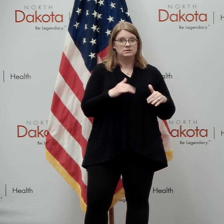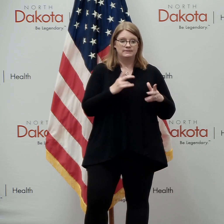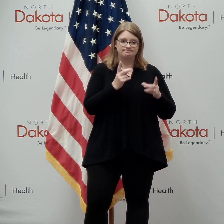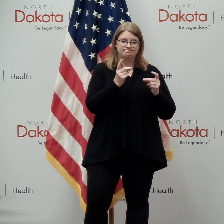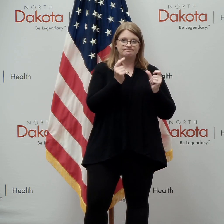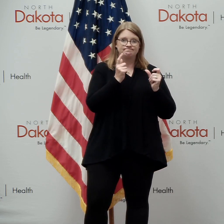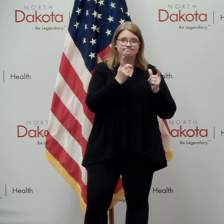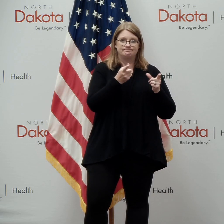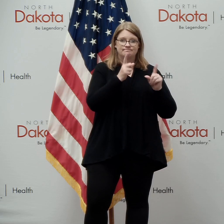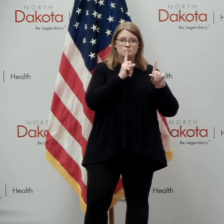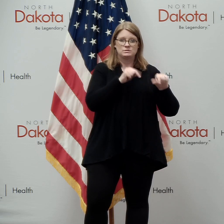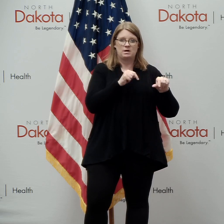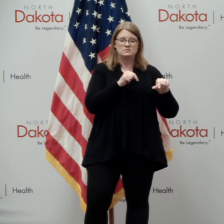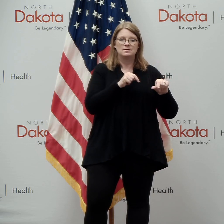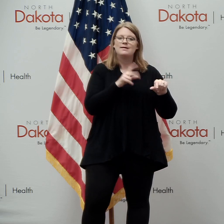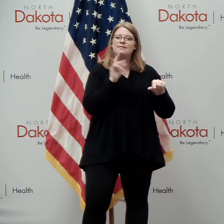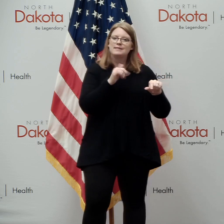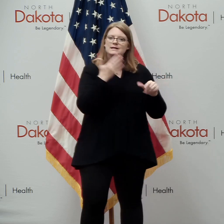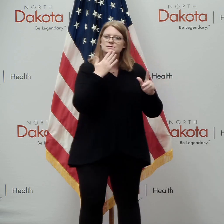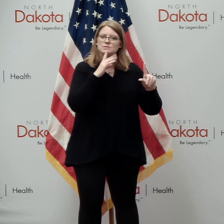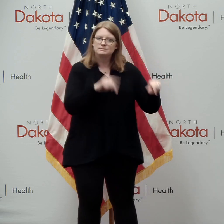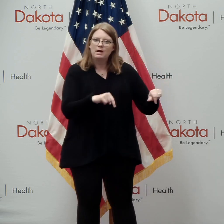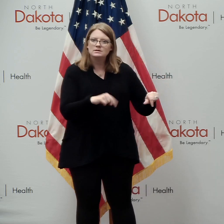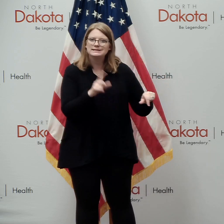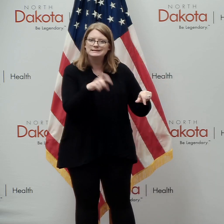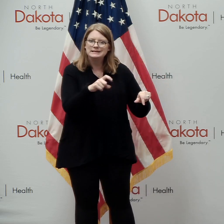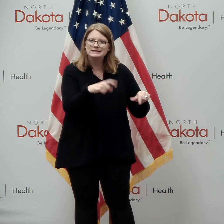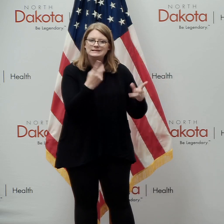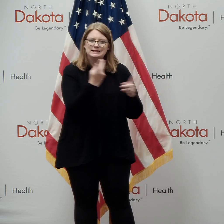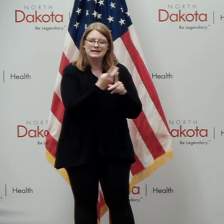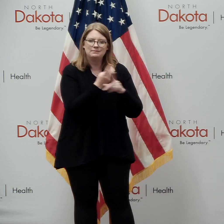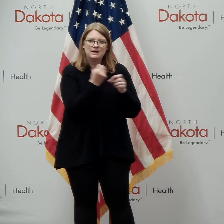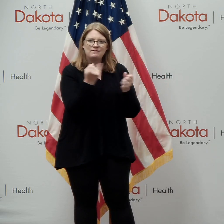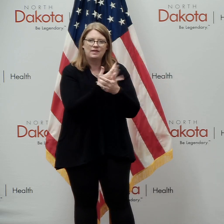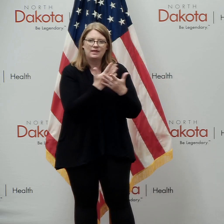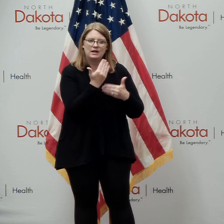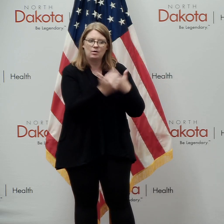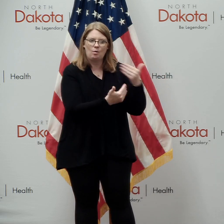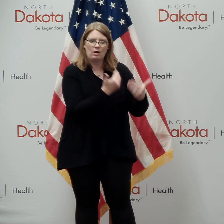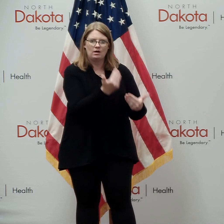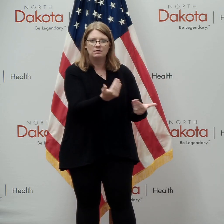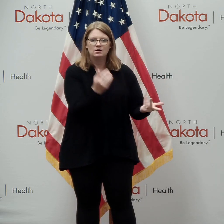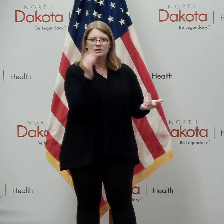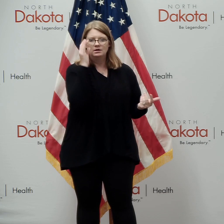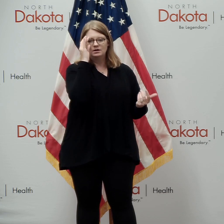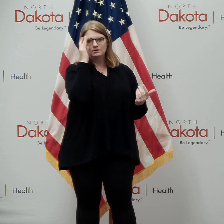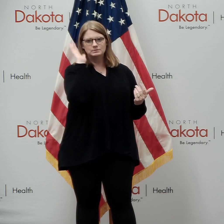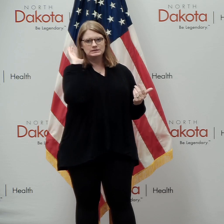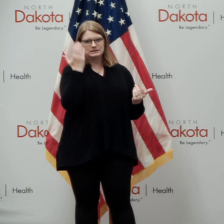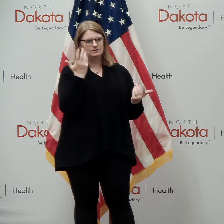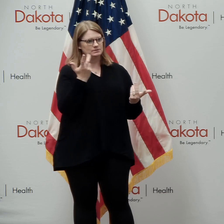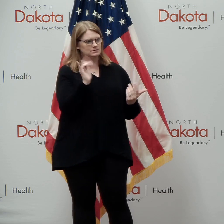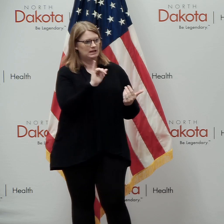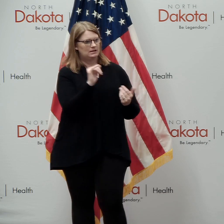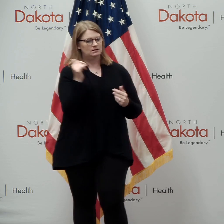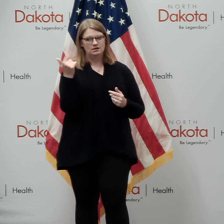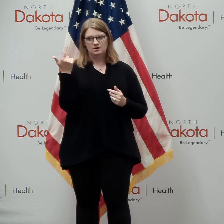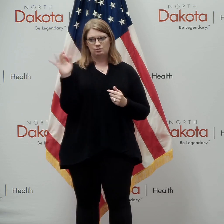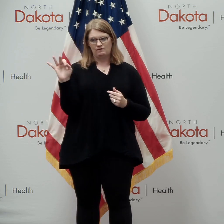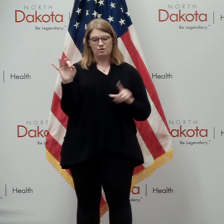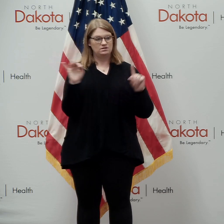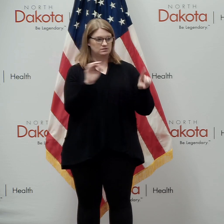local, targeted responses that allow us to keep our schools open and keep our businesses flourishing. So sounds to me like Grand Forks,